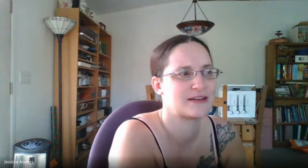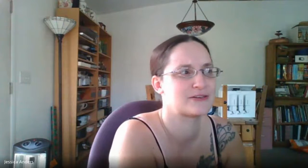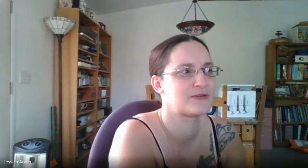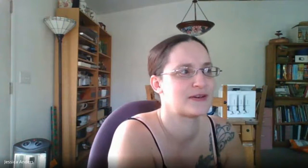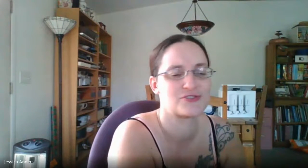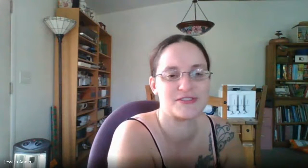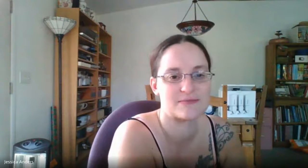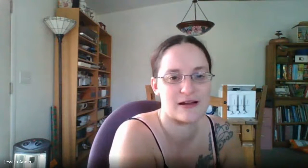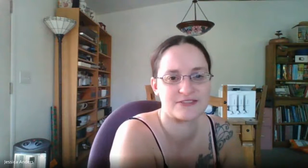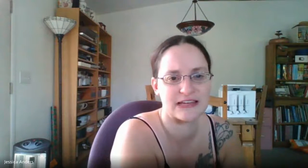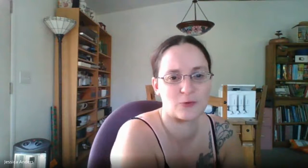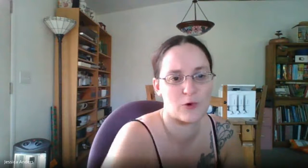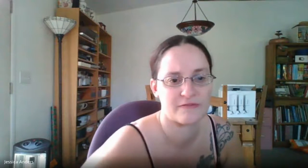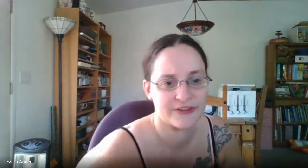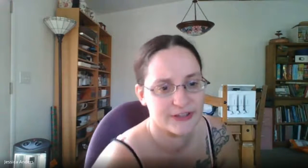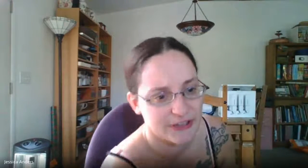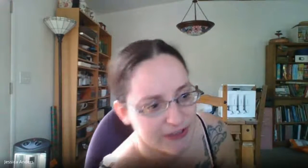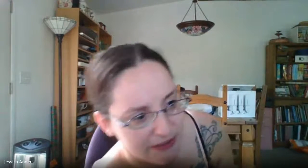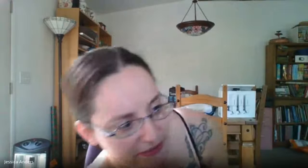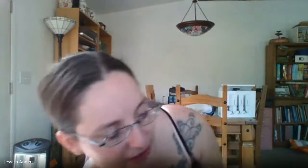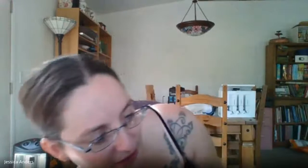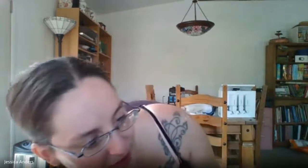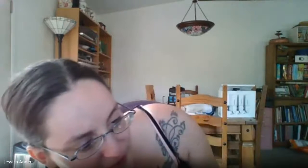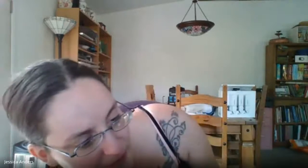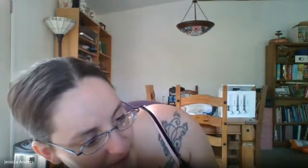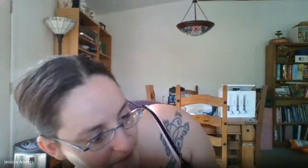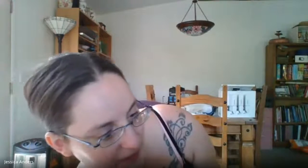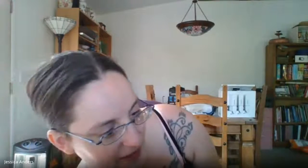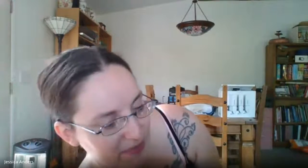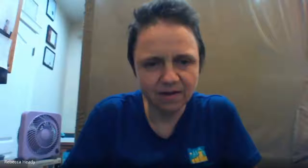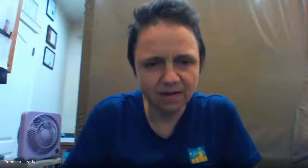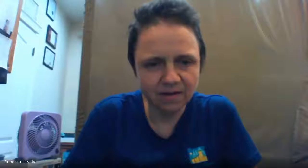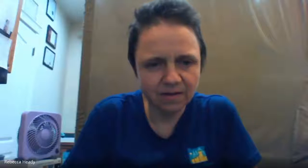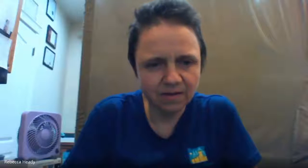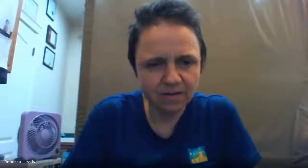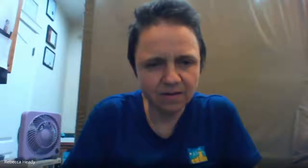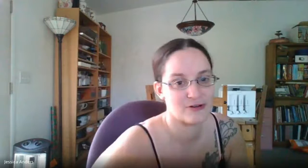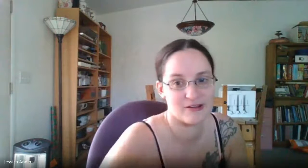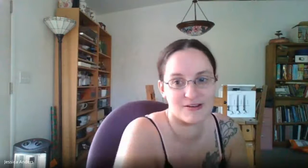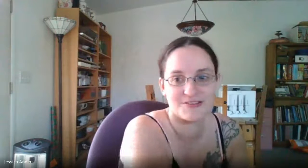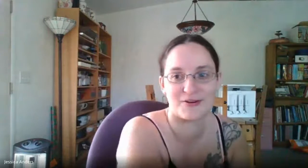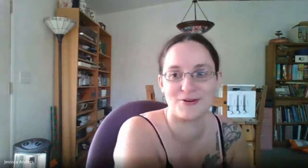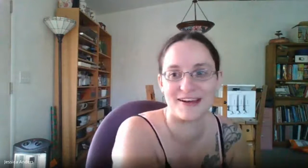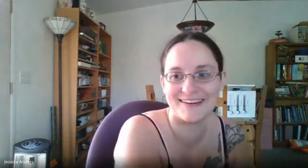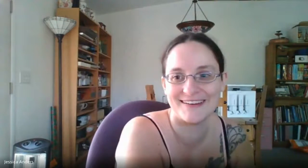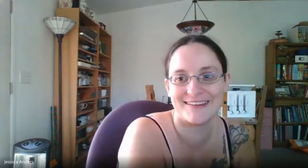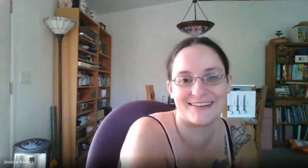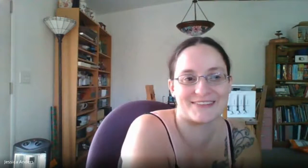a restaurant somewhere. I was thinking the Wharf. Okay. I haven't been there in all year, so I haven't